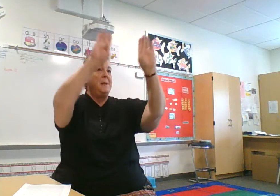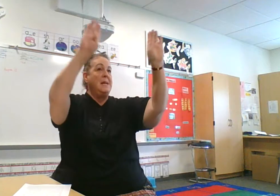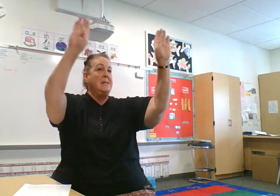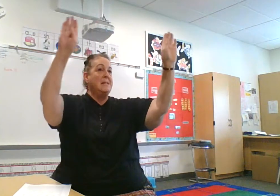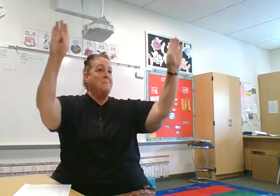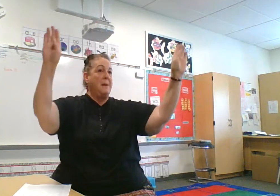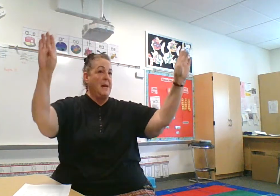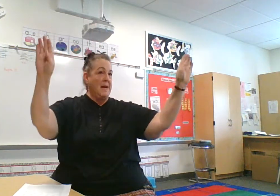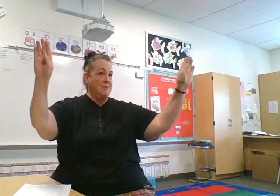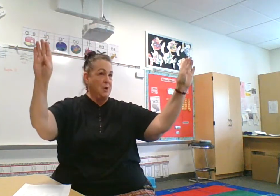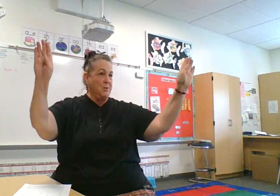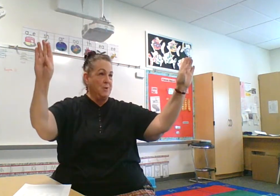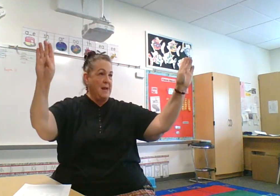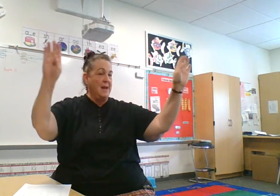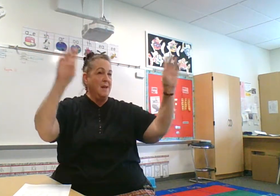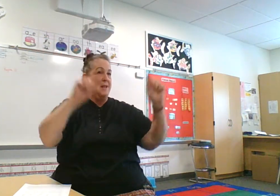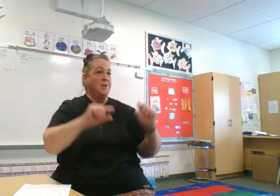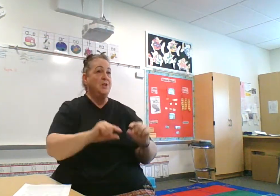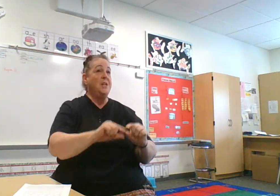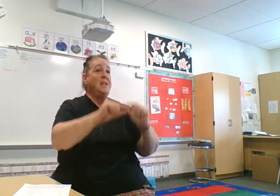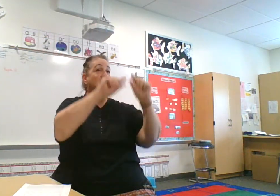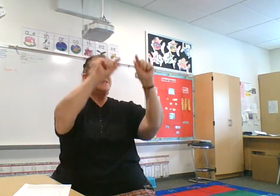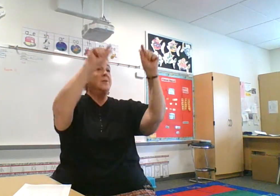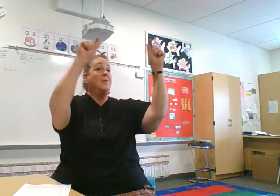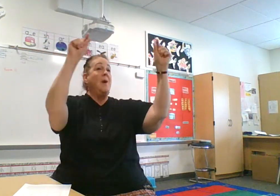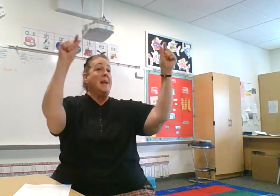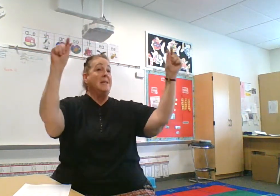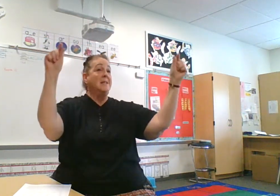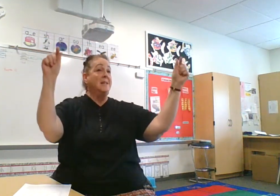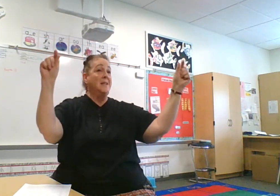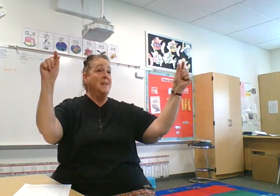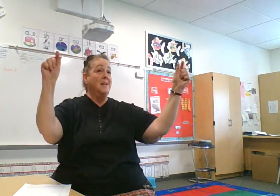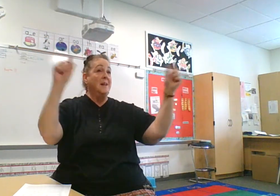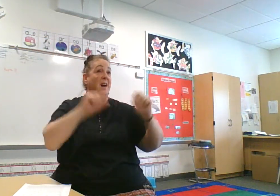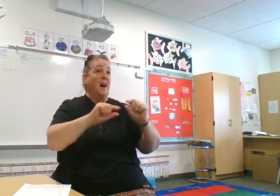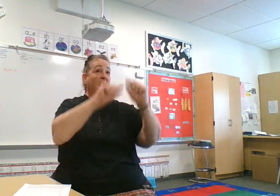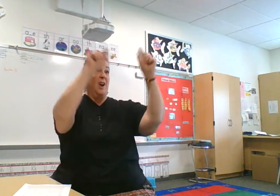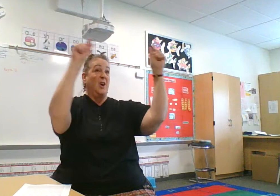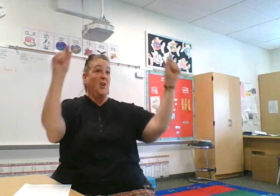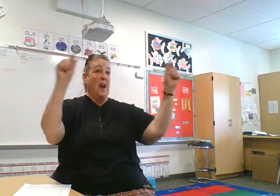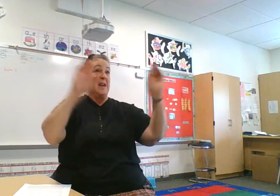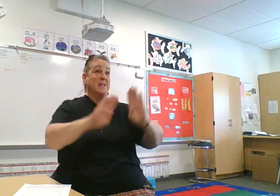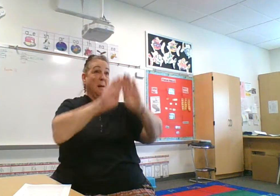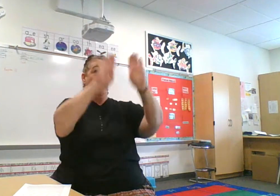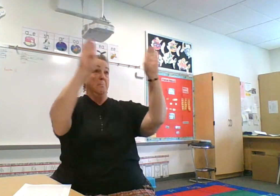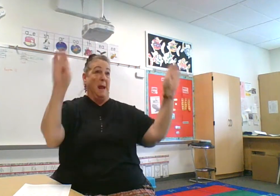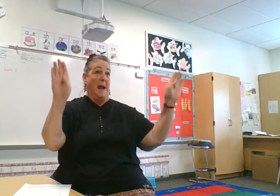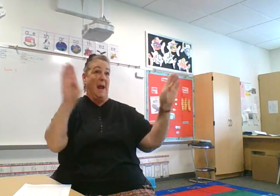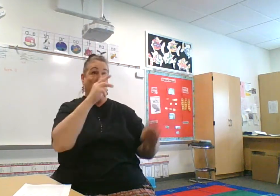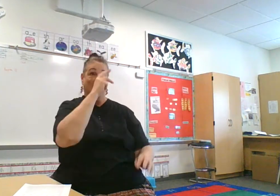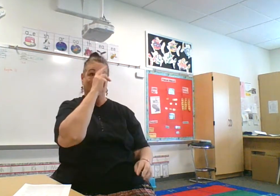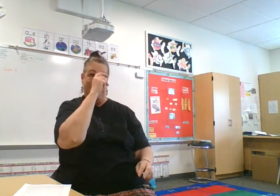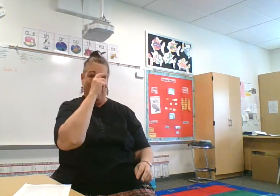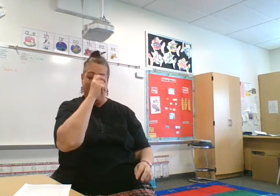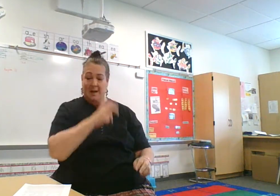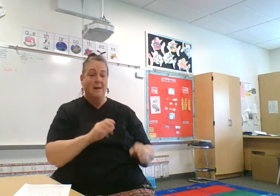B's is big. I've shown you that. G's is great. A great big bug.